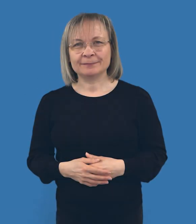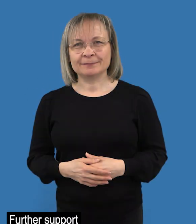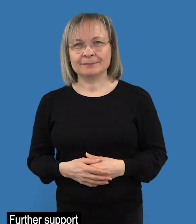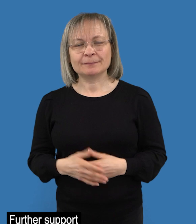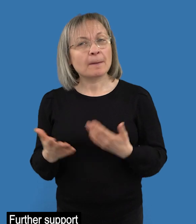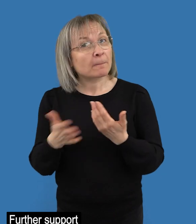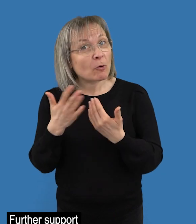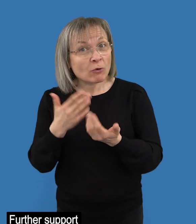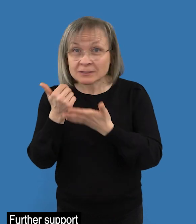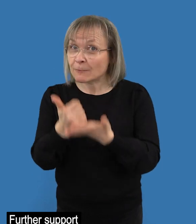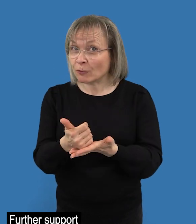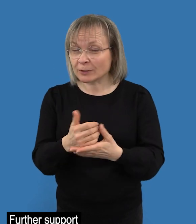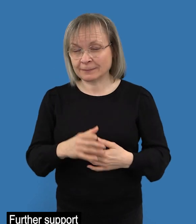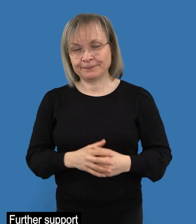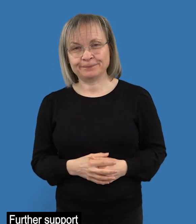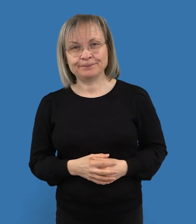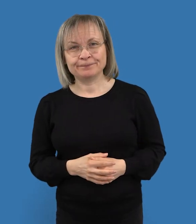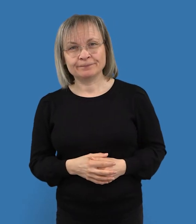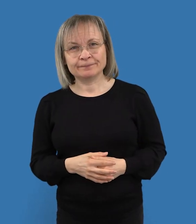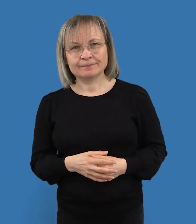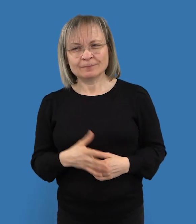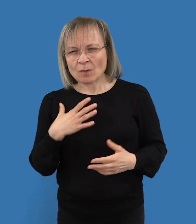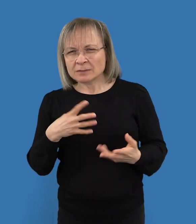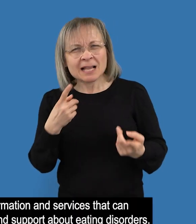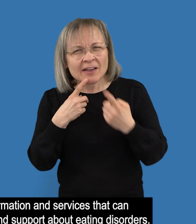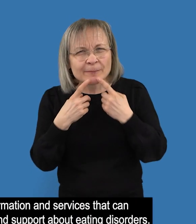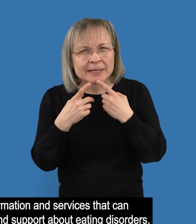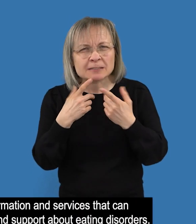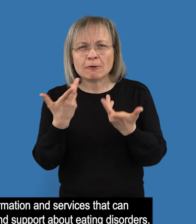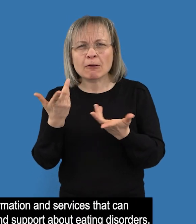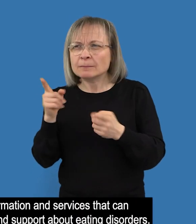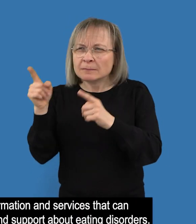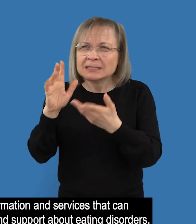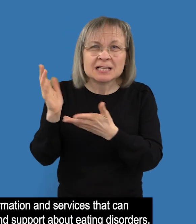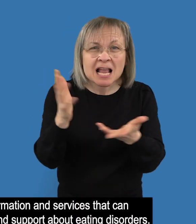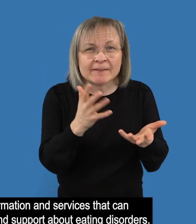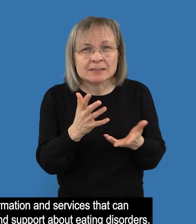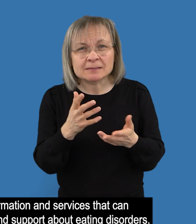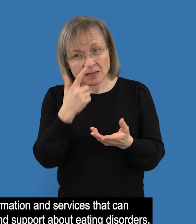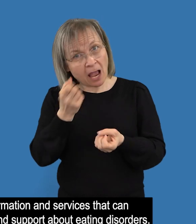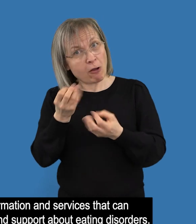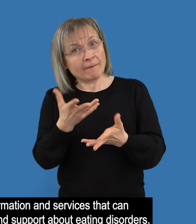Further support. Find